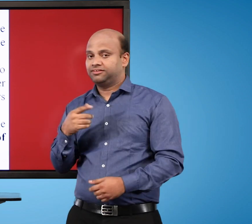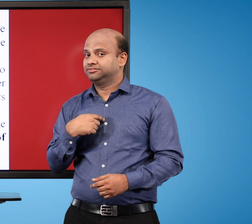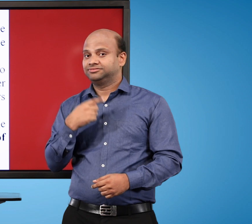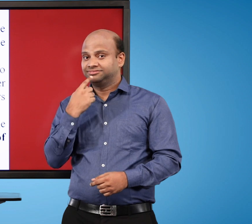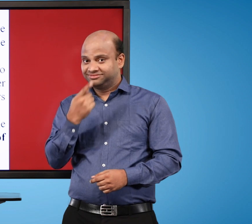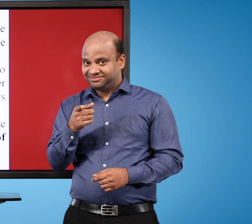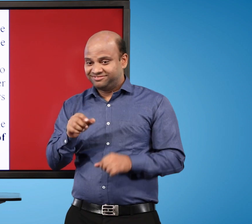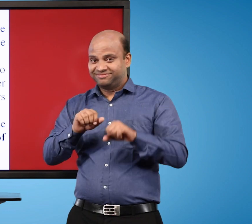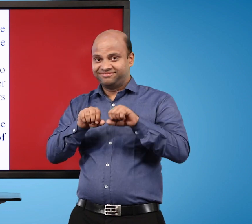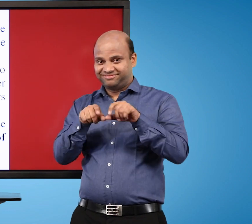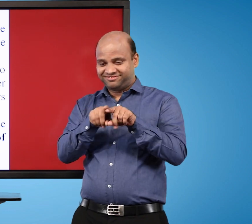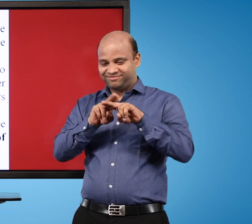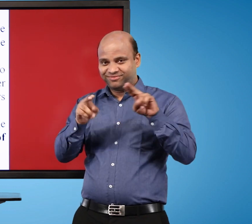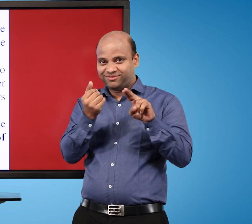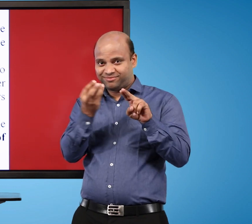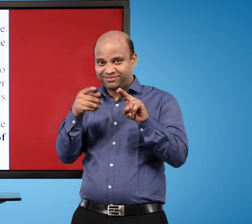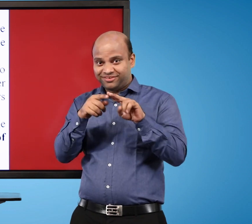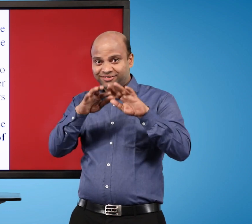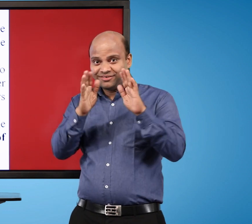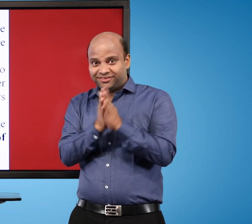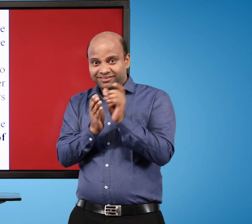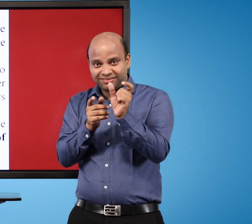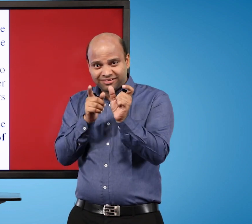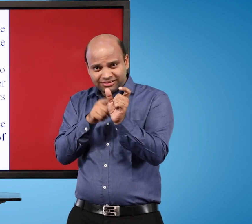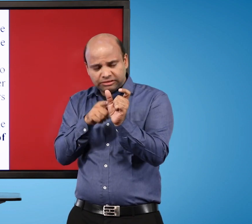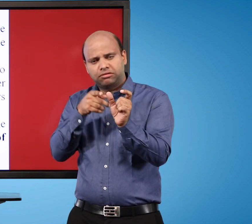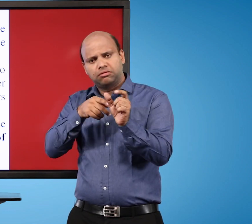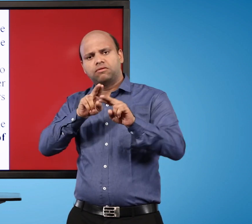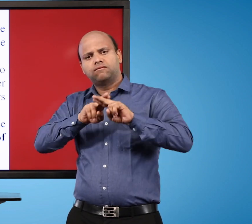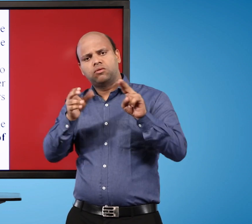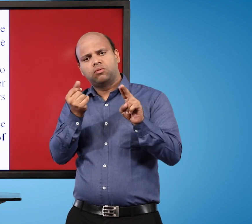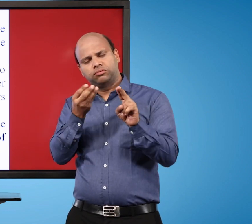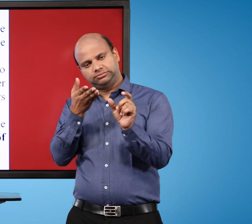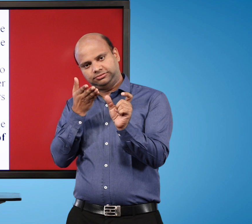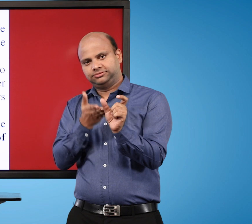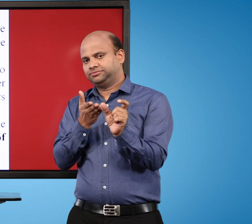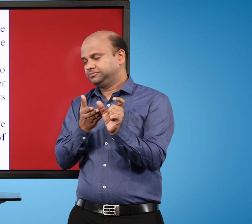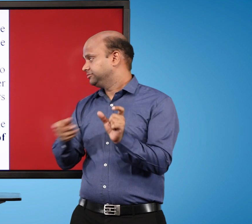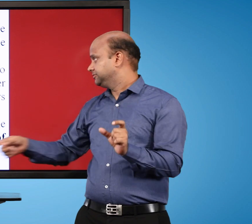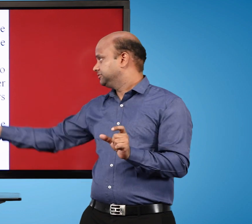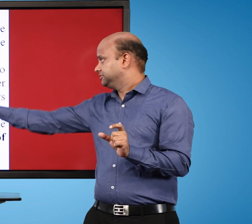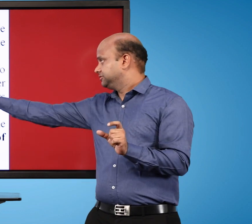Hence, we say that sum of any two whole numbers is a whole number.